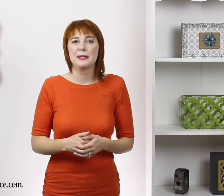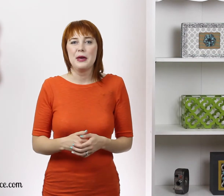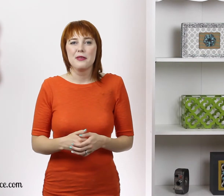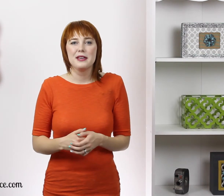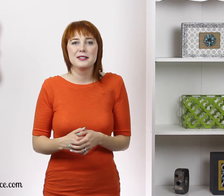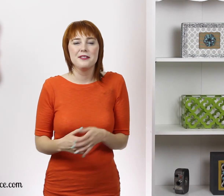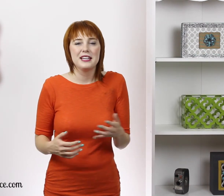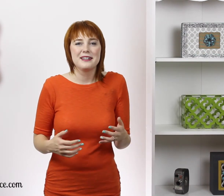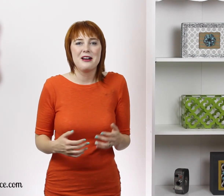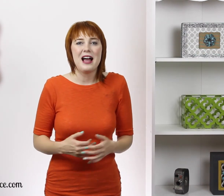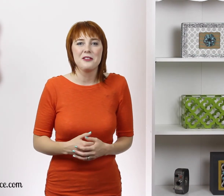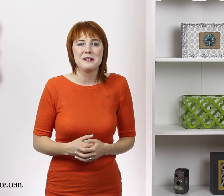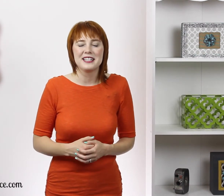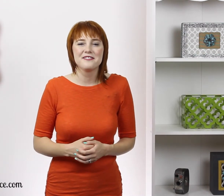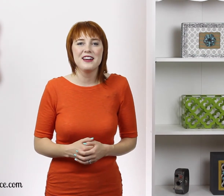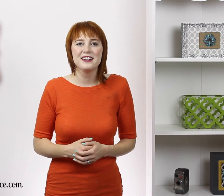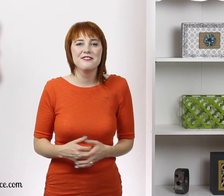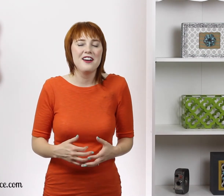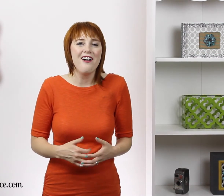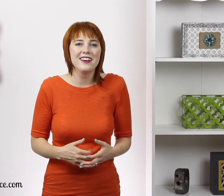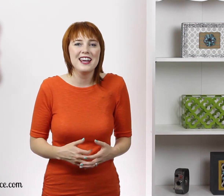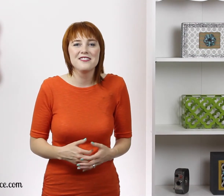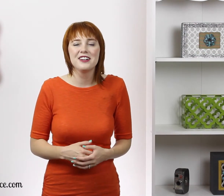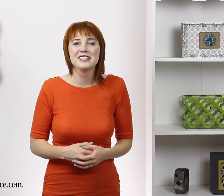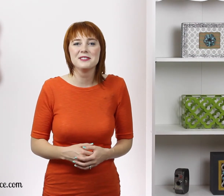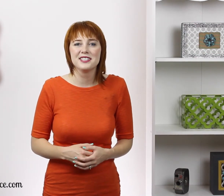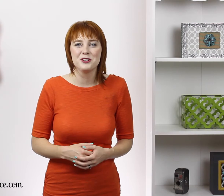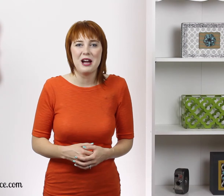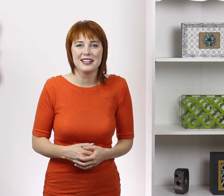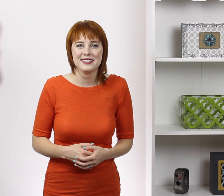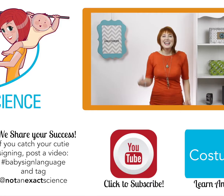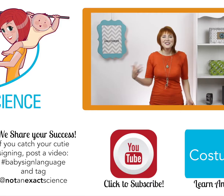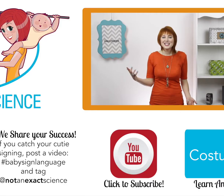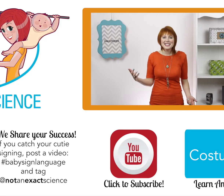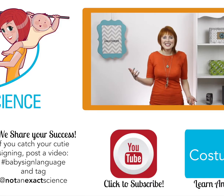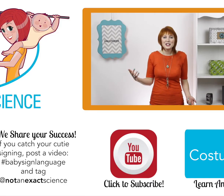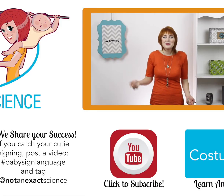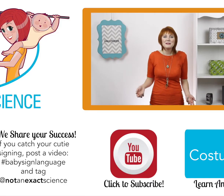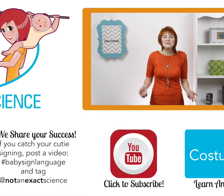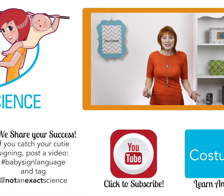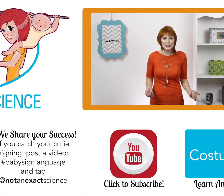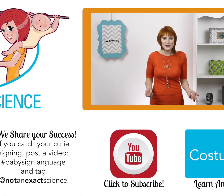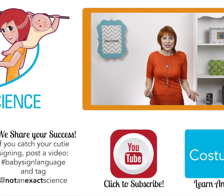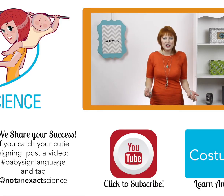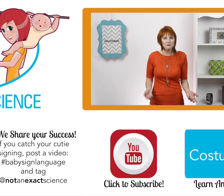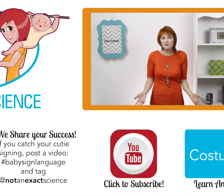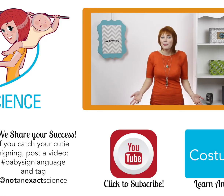and things they're thinking about Halloween it's a fun fun holiday and a fun glimpse into their mind if you're consistent your baby can make the association and